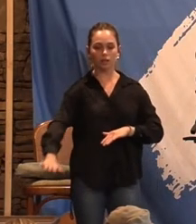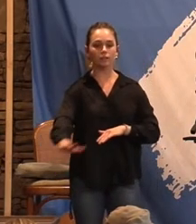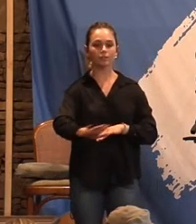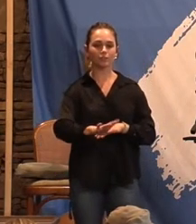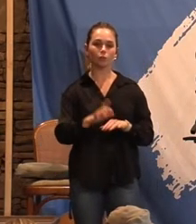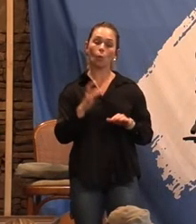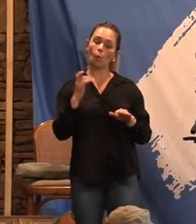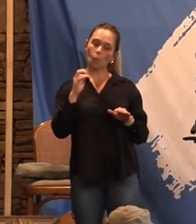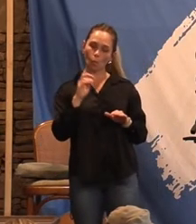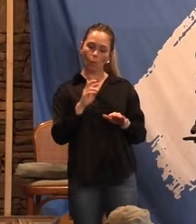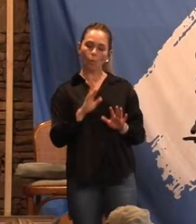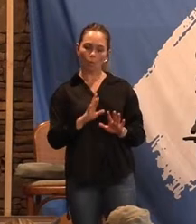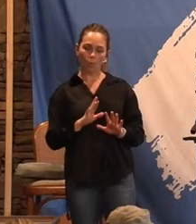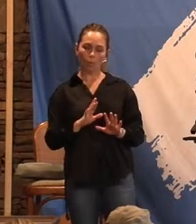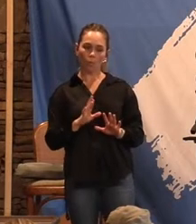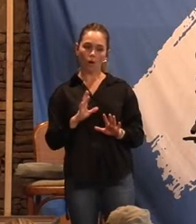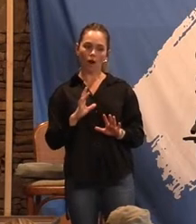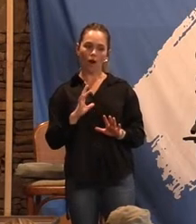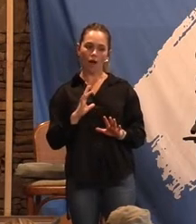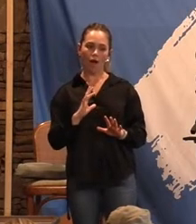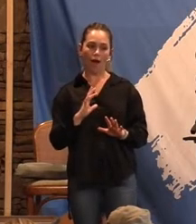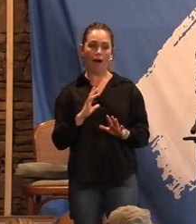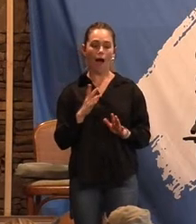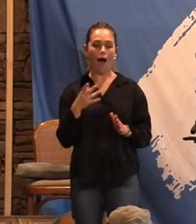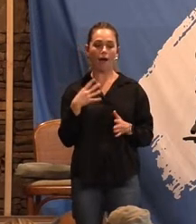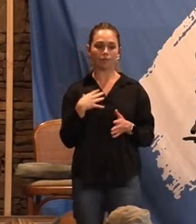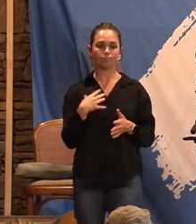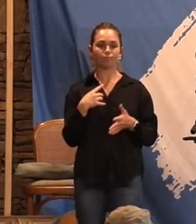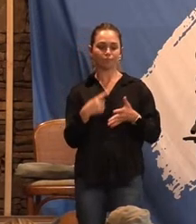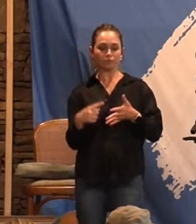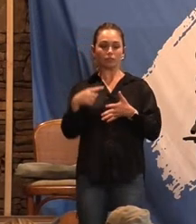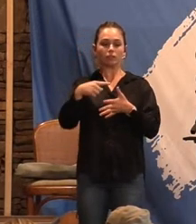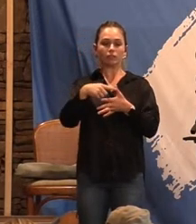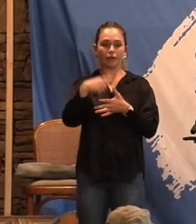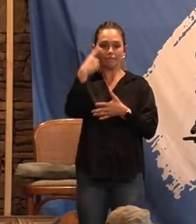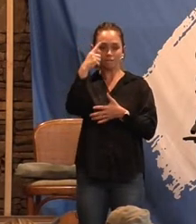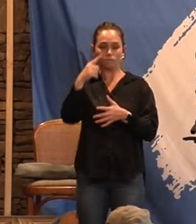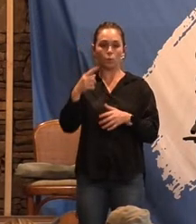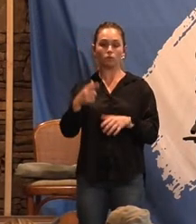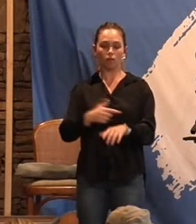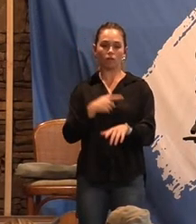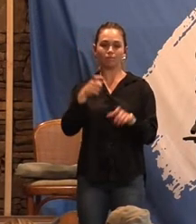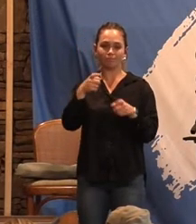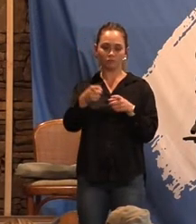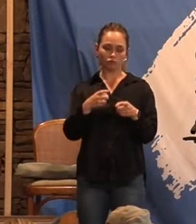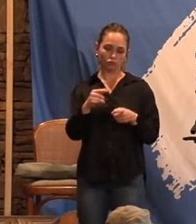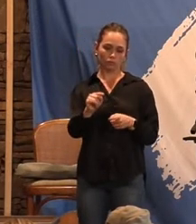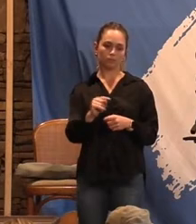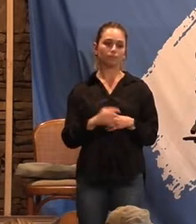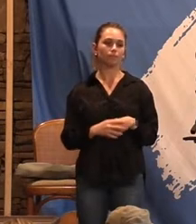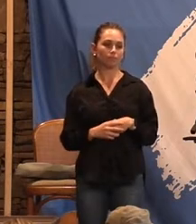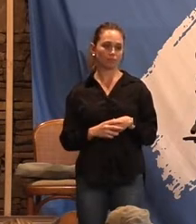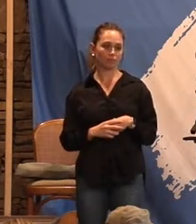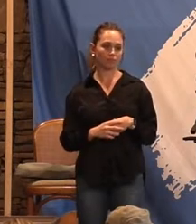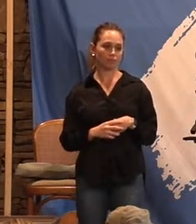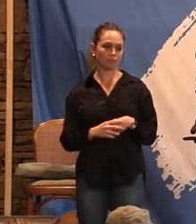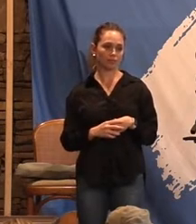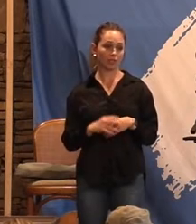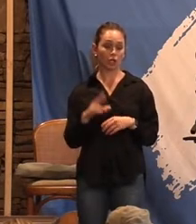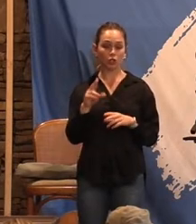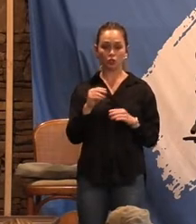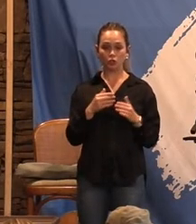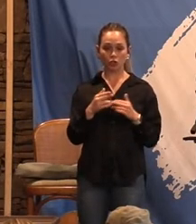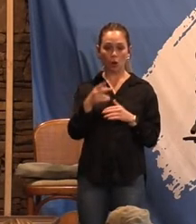or at least had stewardship for as long as he could control it. And no more